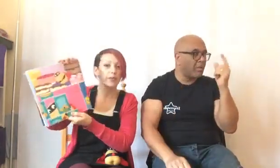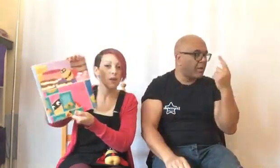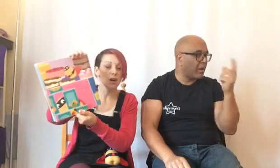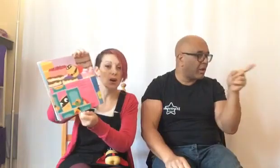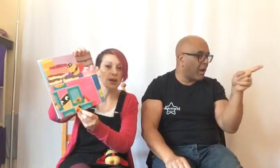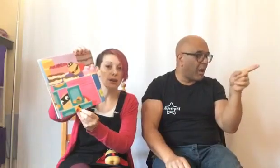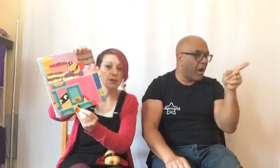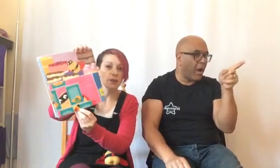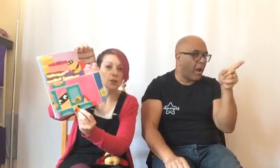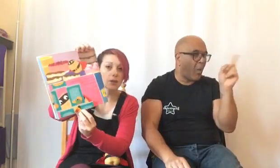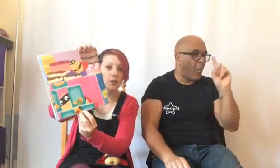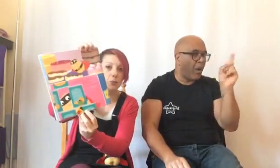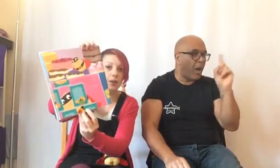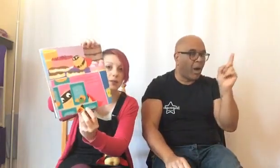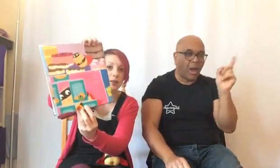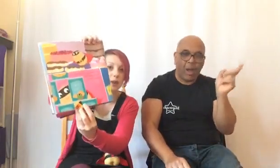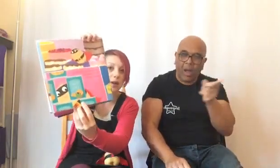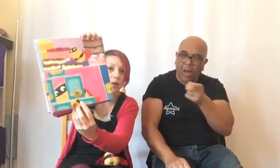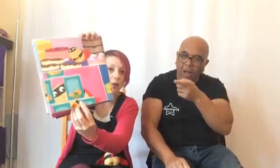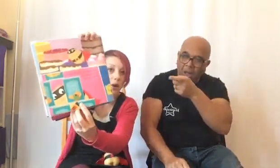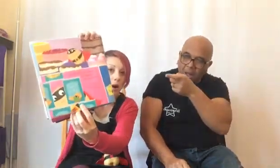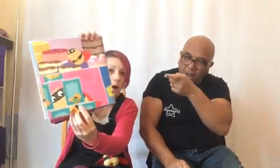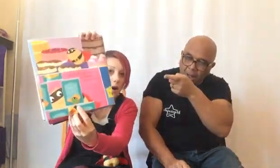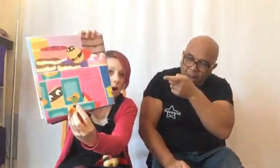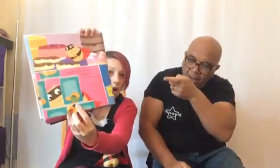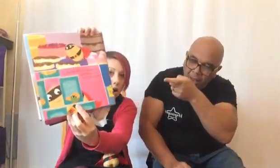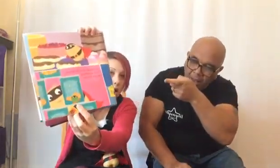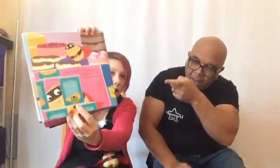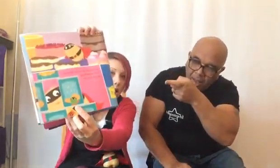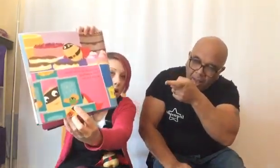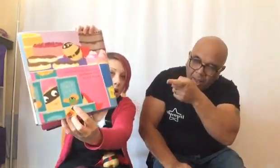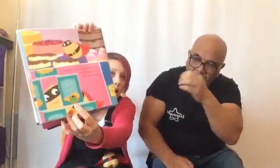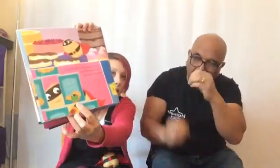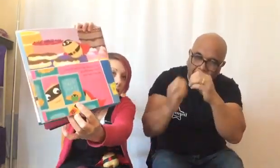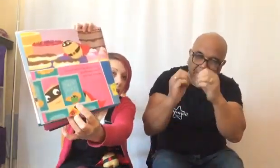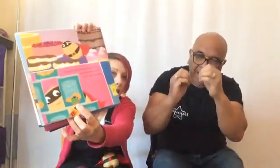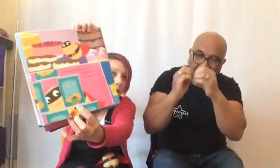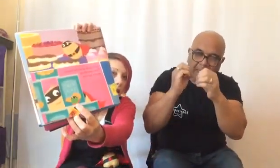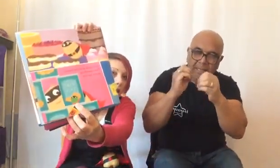his eye. Let's look at those beans again. Look.